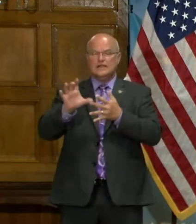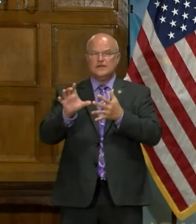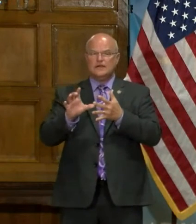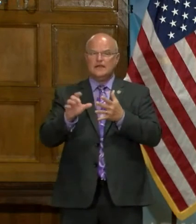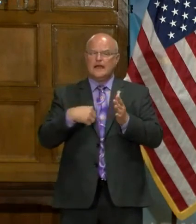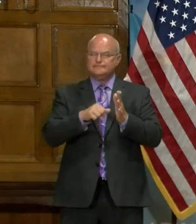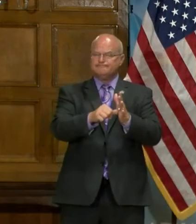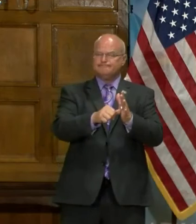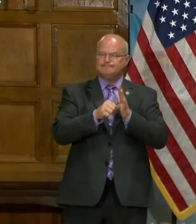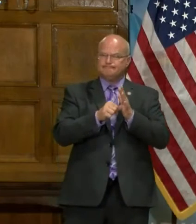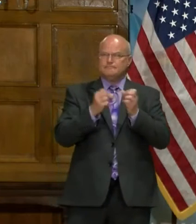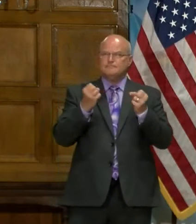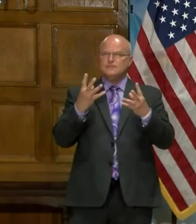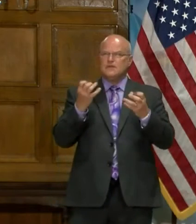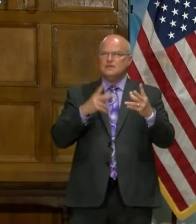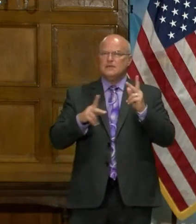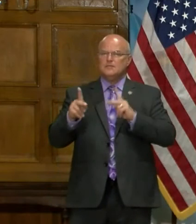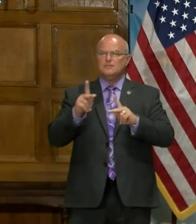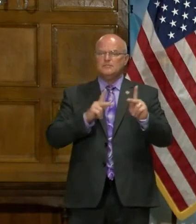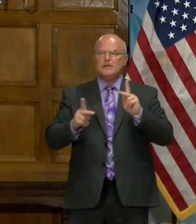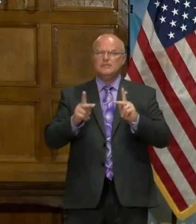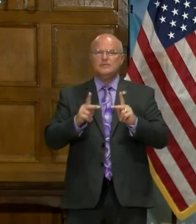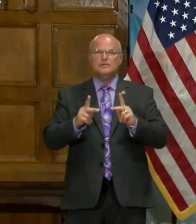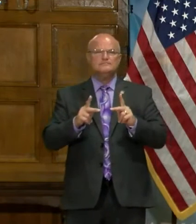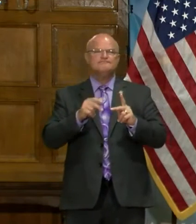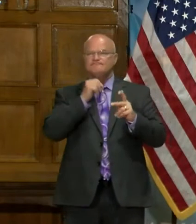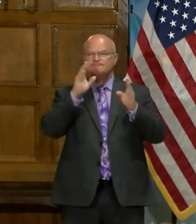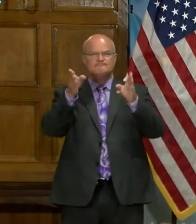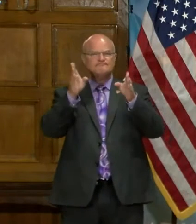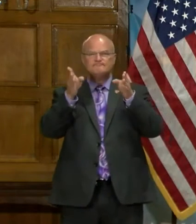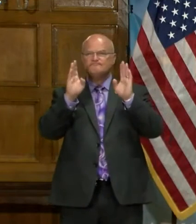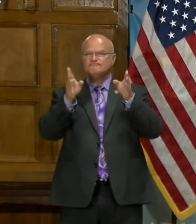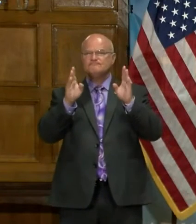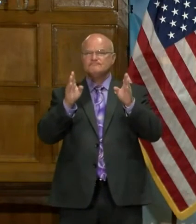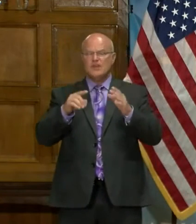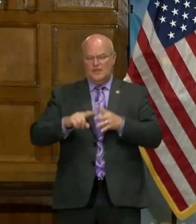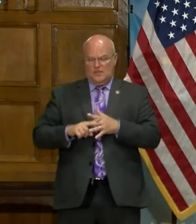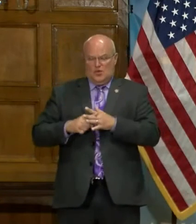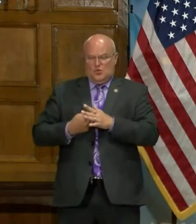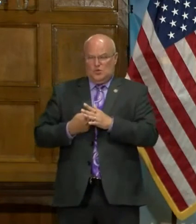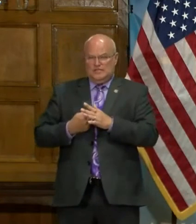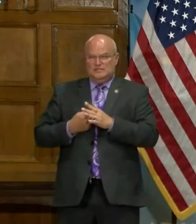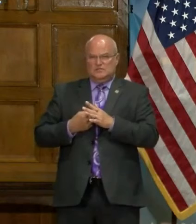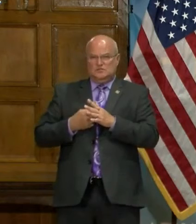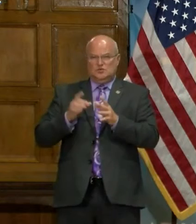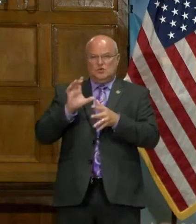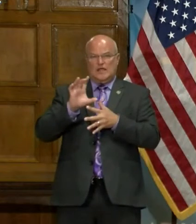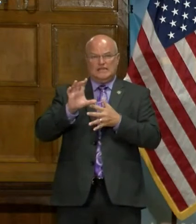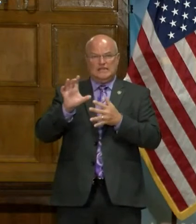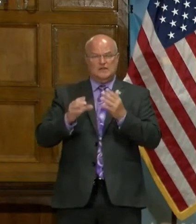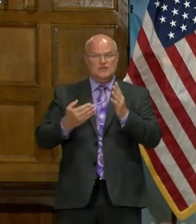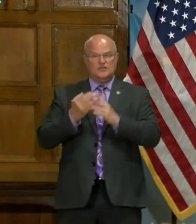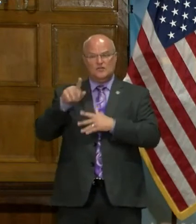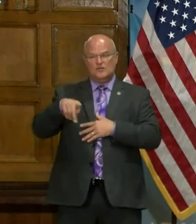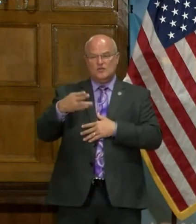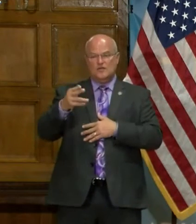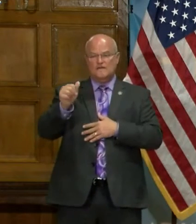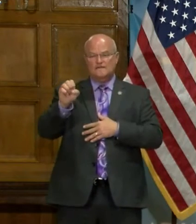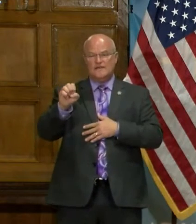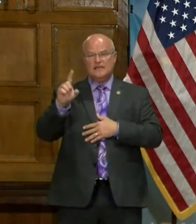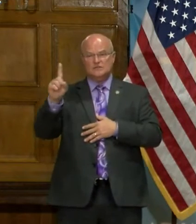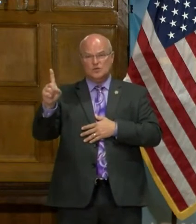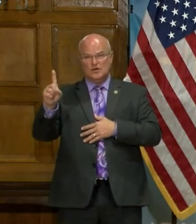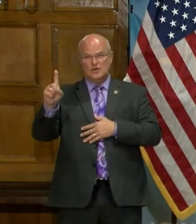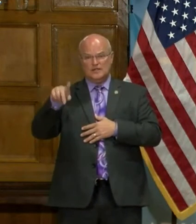the impression that a lot of America is not paying a whole lot of attention to the original gating criteria through phase 1 and